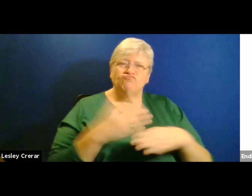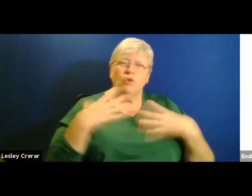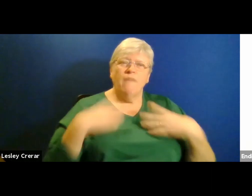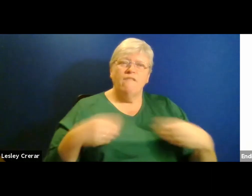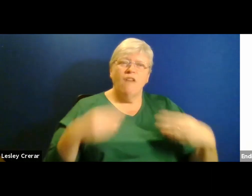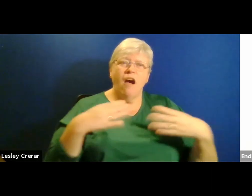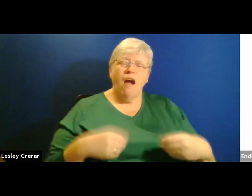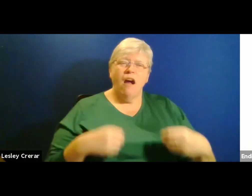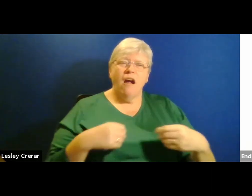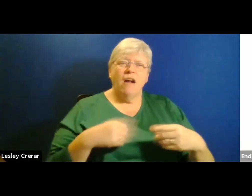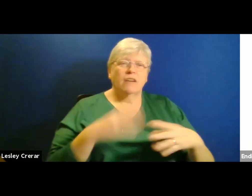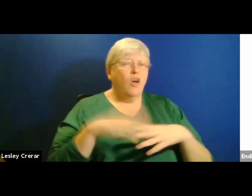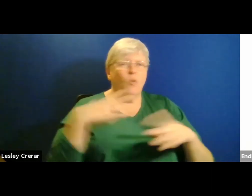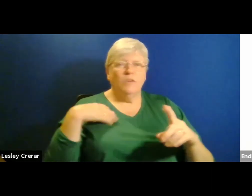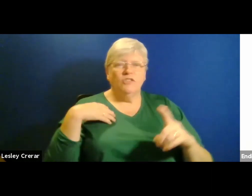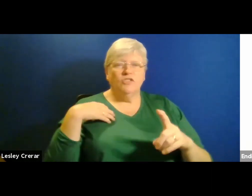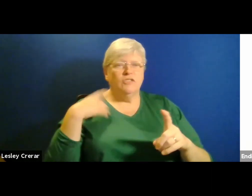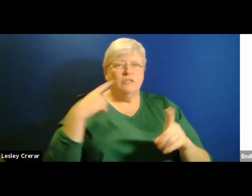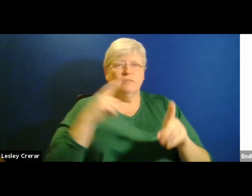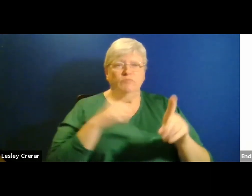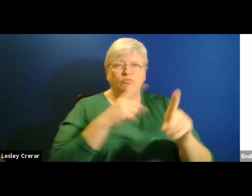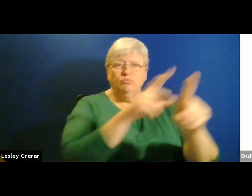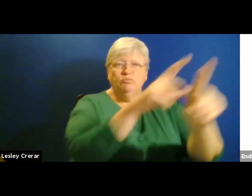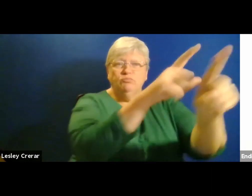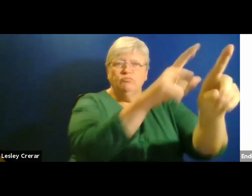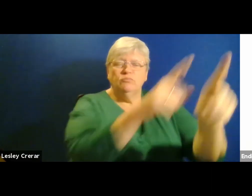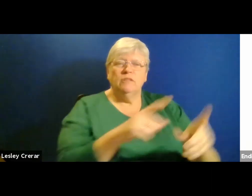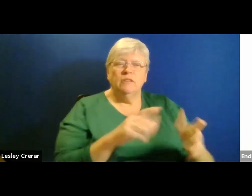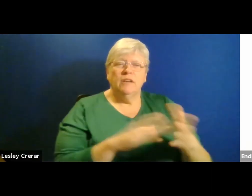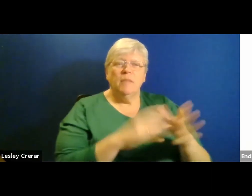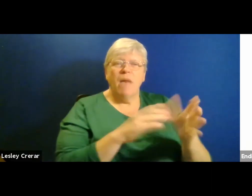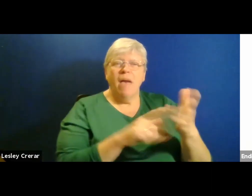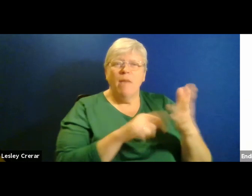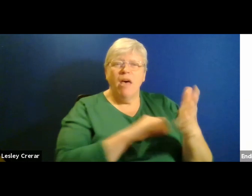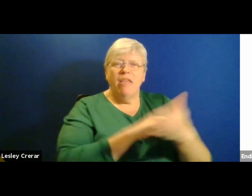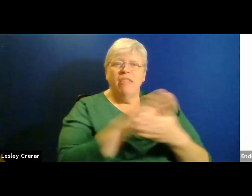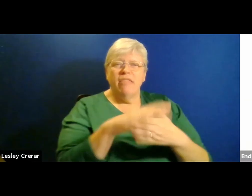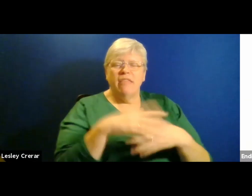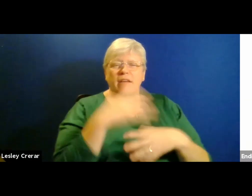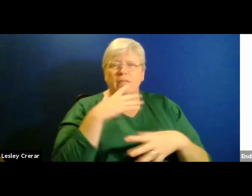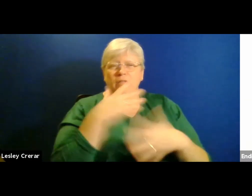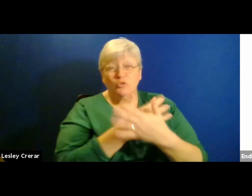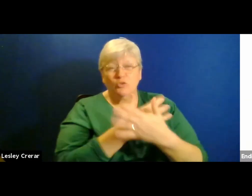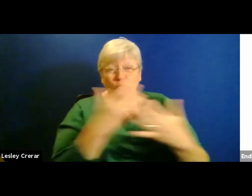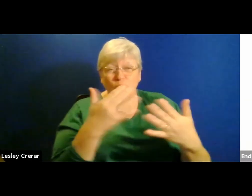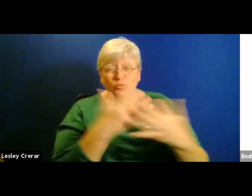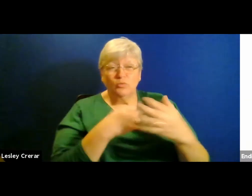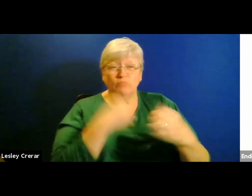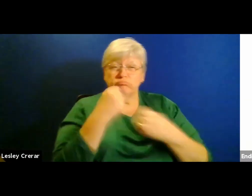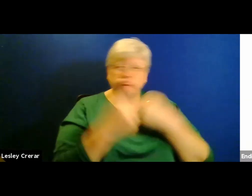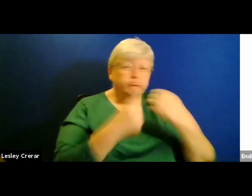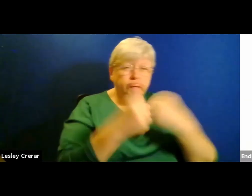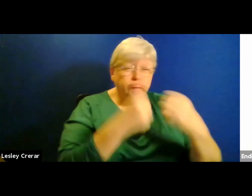not when she is chasing after the reverbs of the mammoths in their breathtaking volumes that run forever in